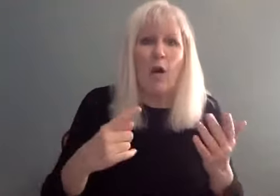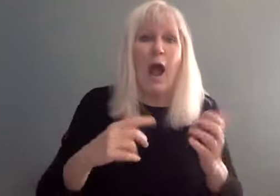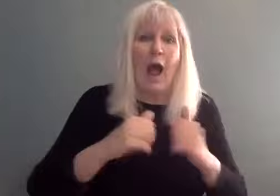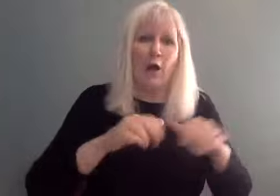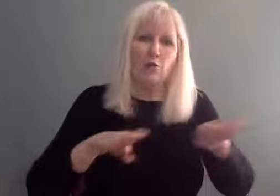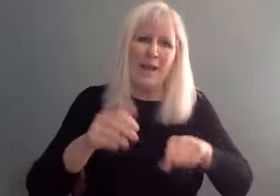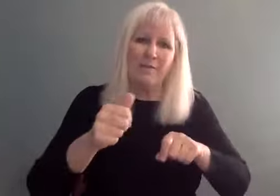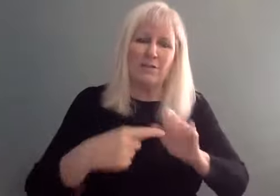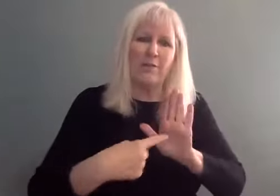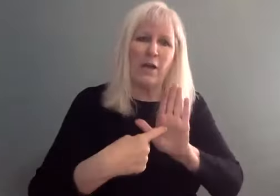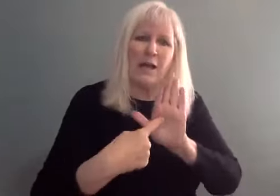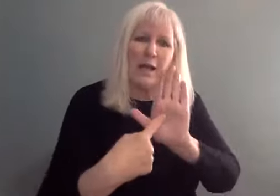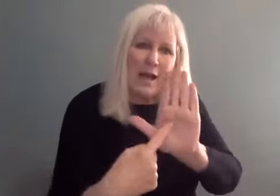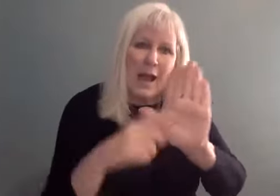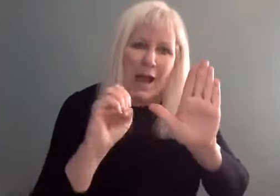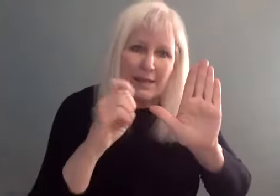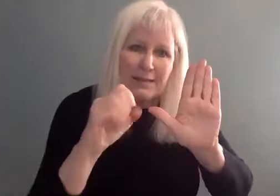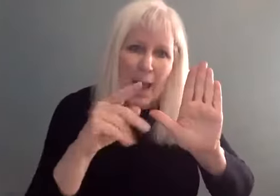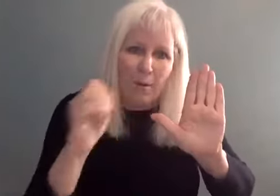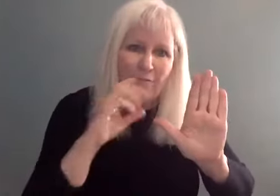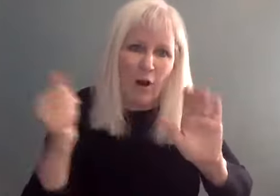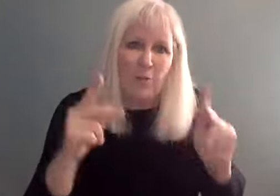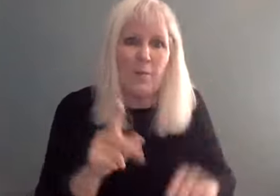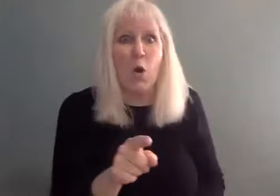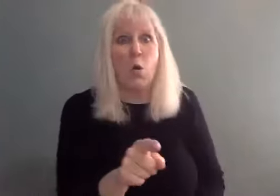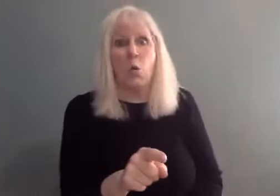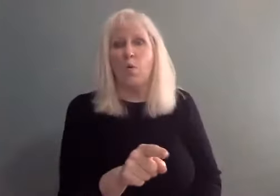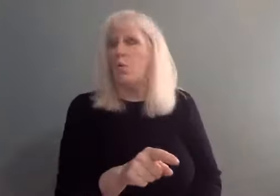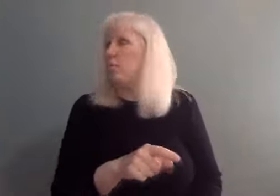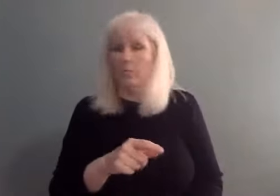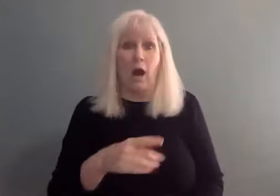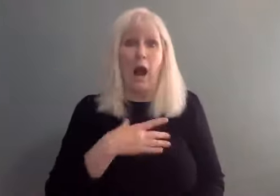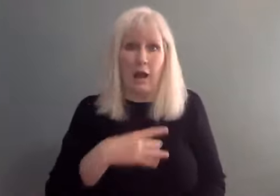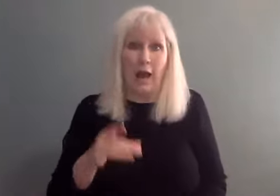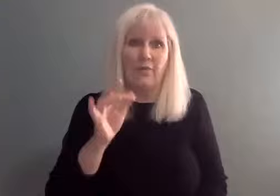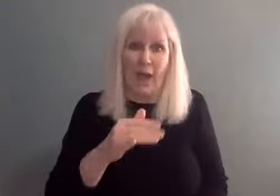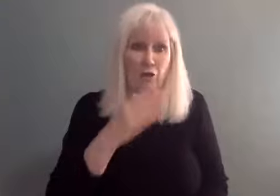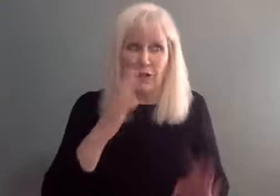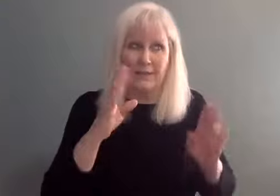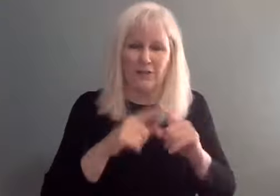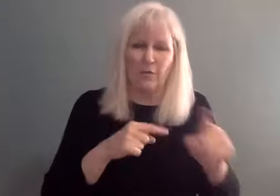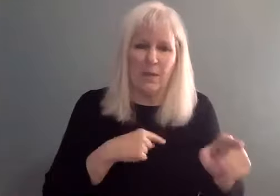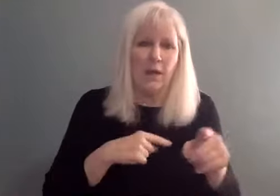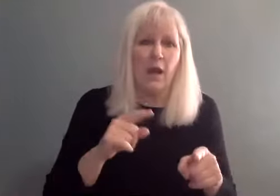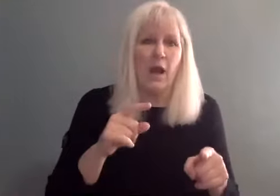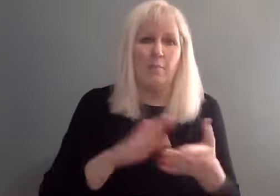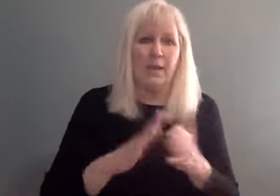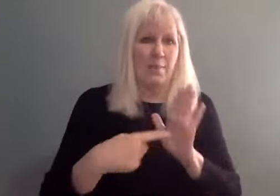What a beautiful thing to catch my attention, because I love the example of Alcoholics Anonymous. I was that example to my parents. I was